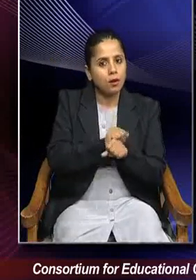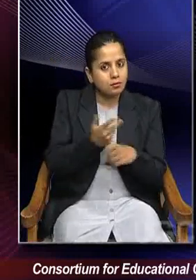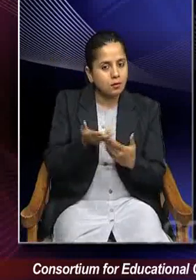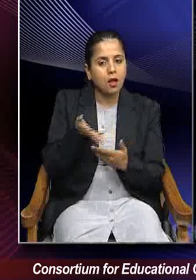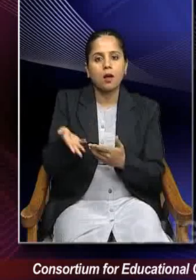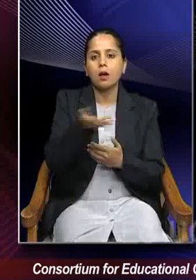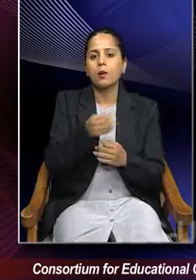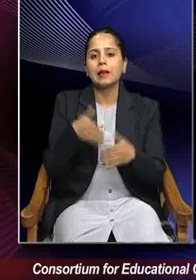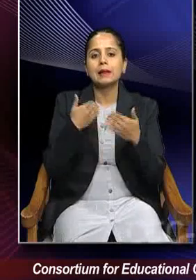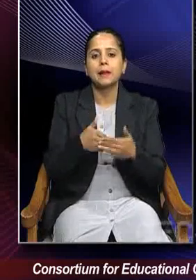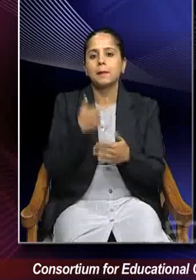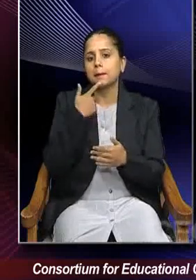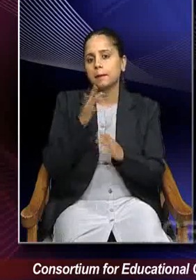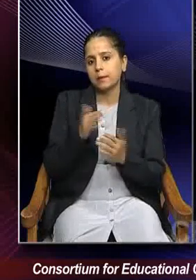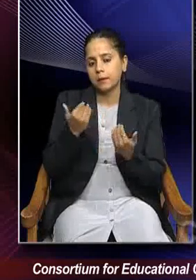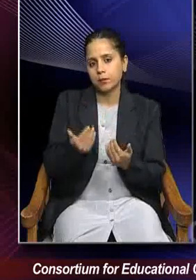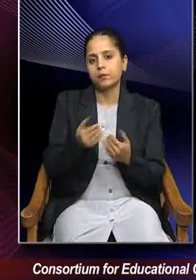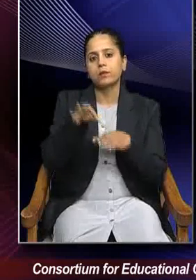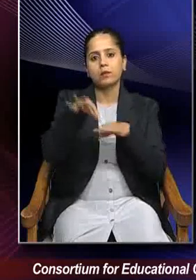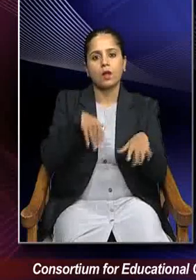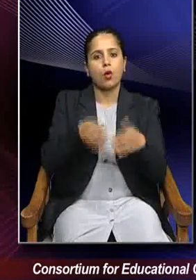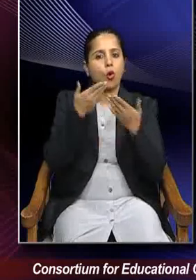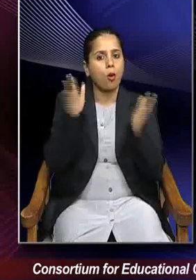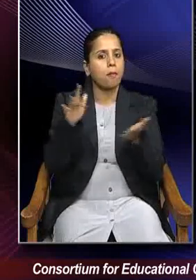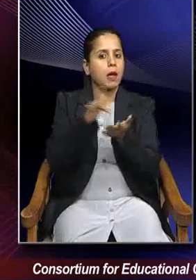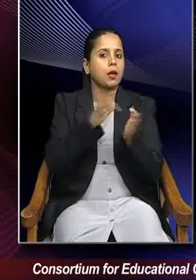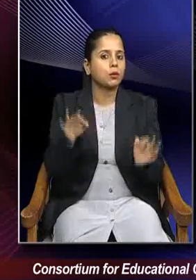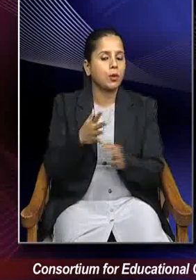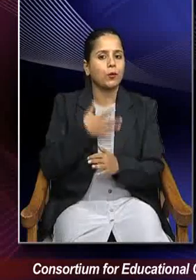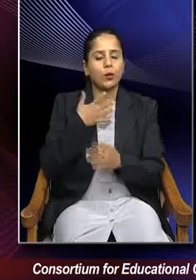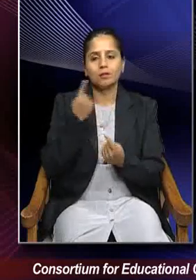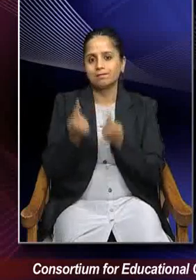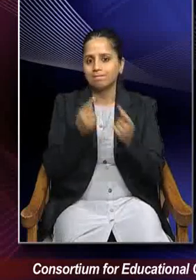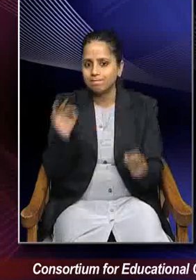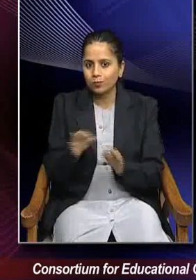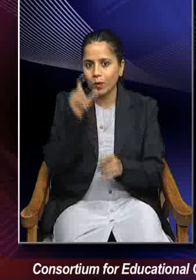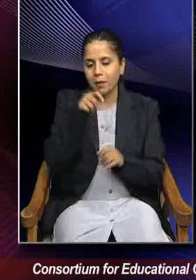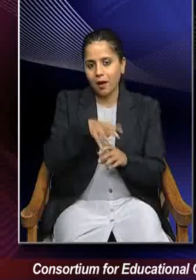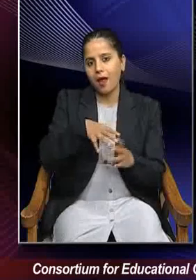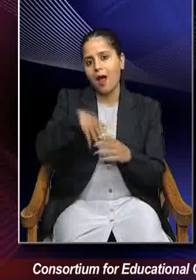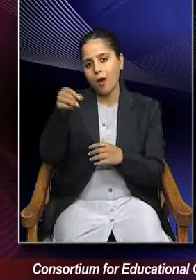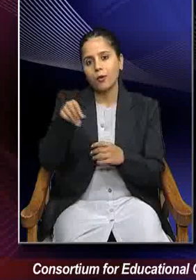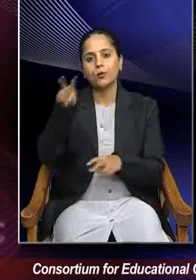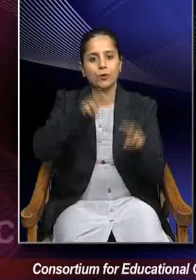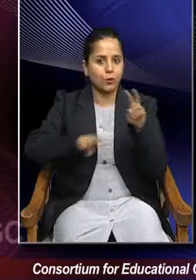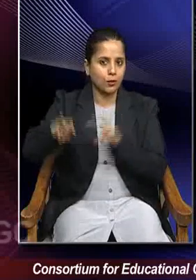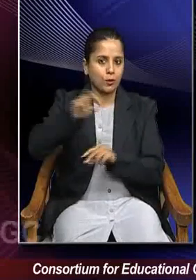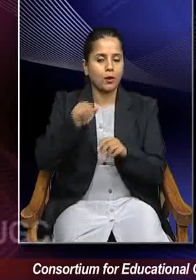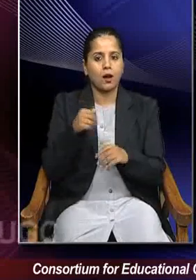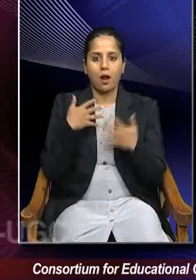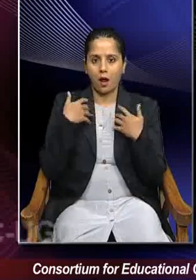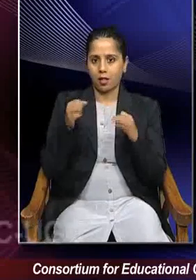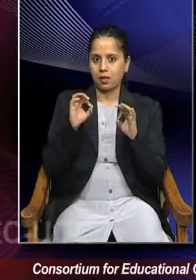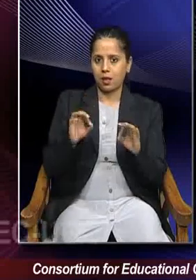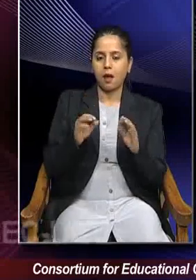because of the limitations of these urban open spaces, green spaces, where people can easily go and walk and build their good health and